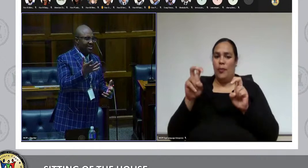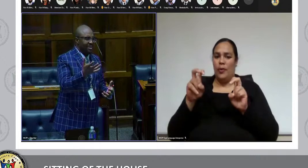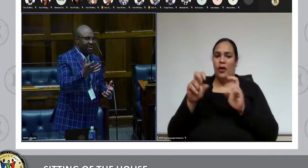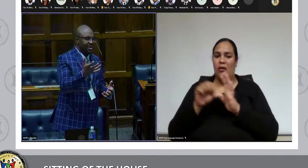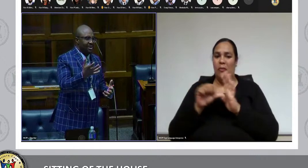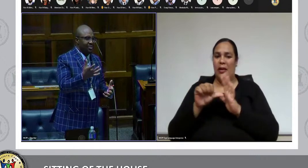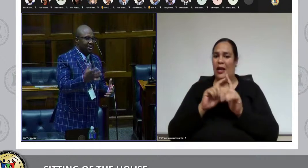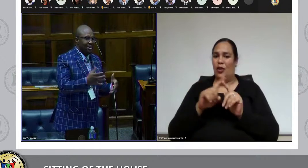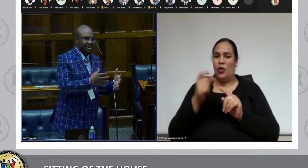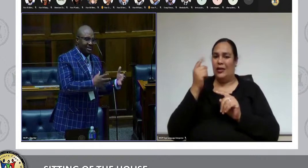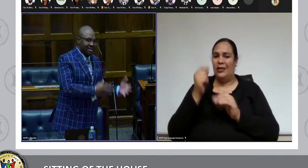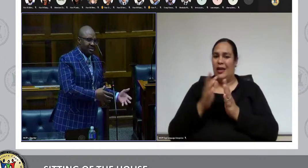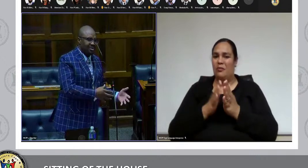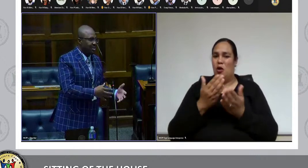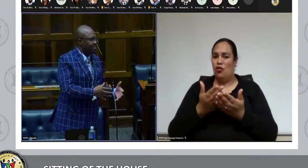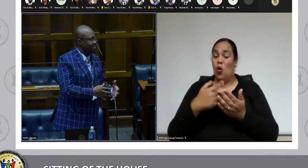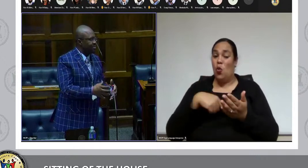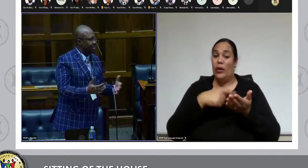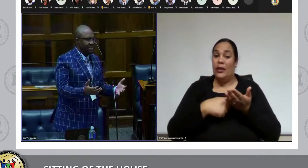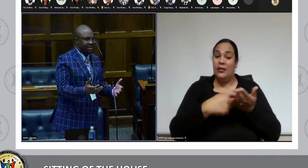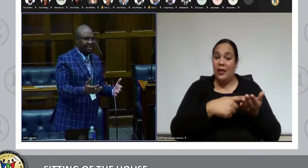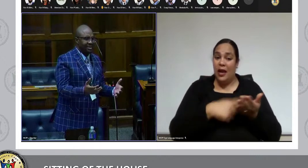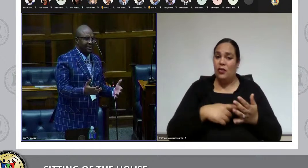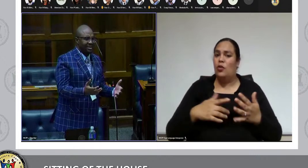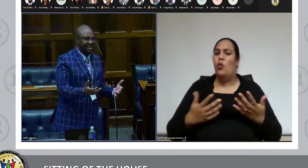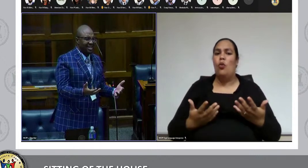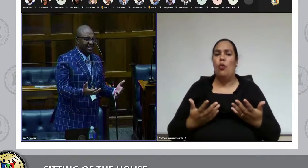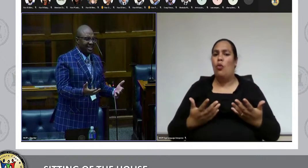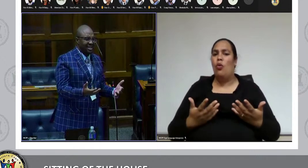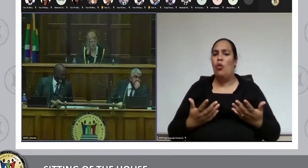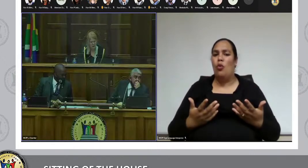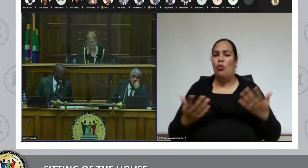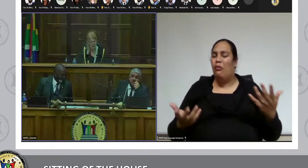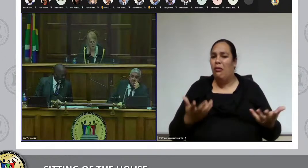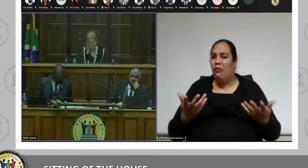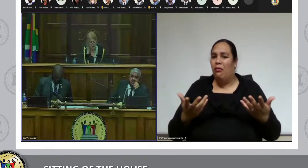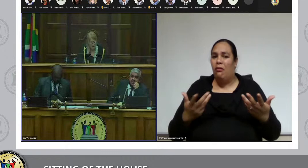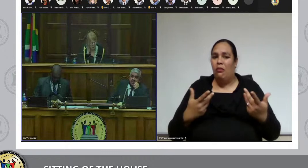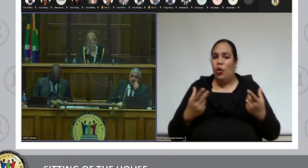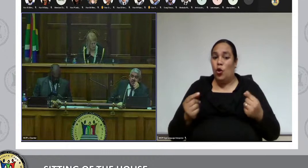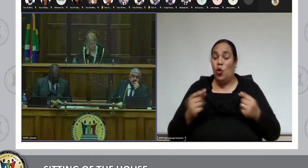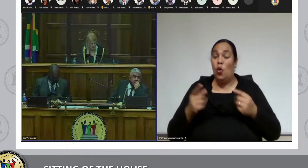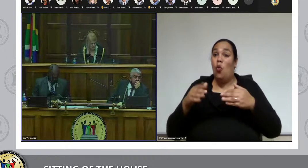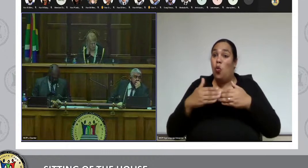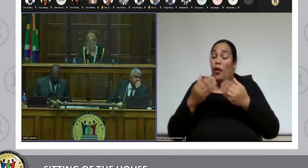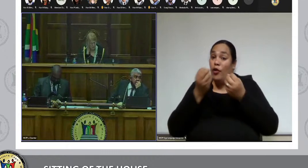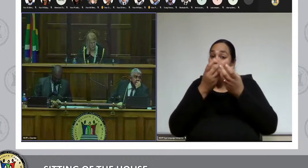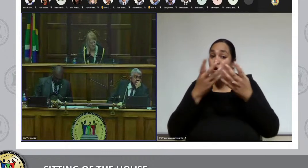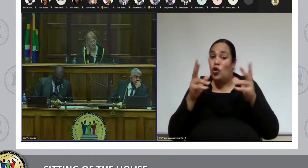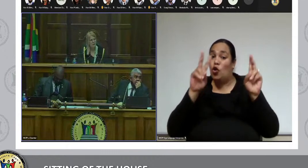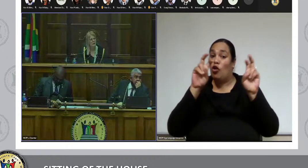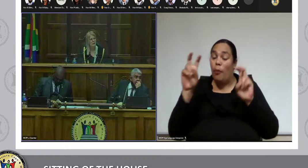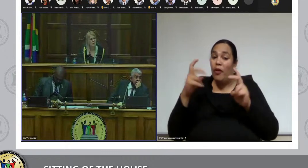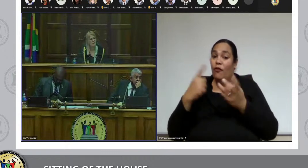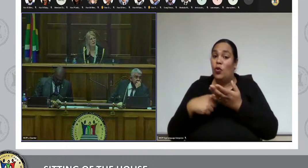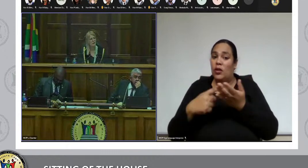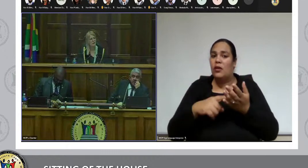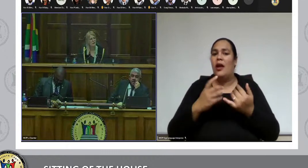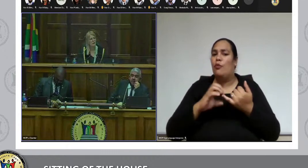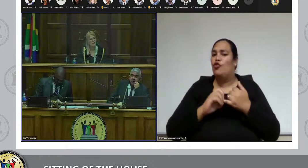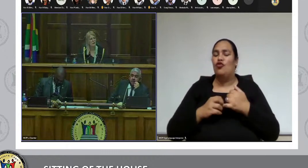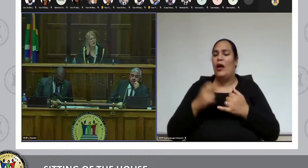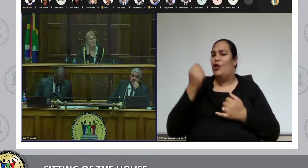but I don't understand the motion. That we discuss it or that you... Yeah. Is the motion with notice for a topic of discussion? I'm just trying to